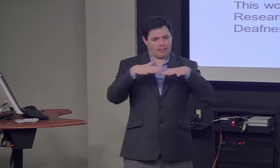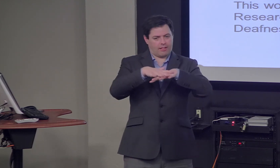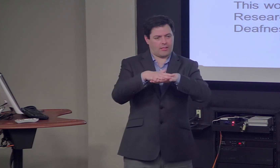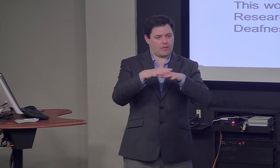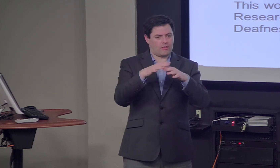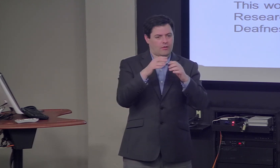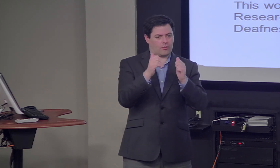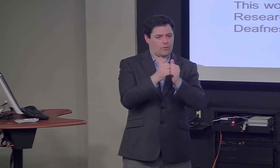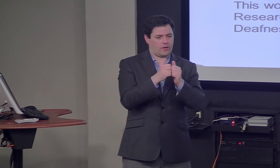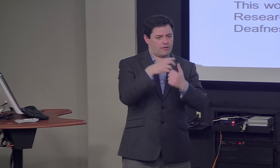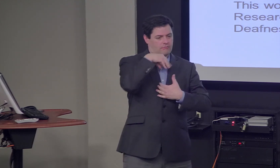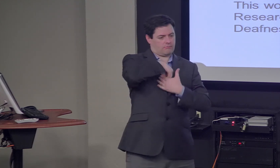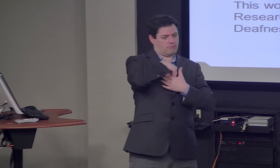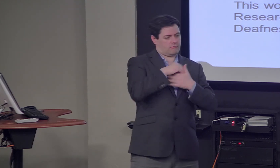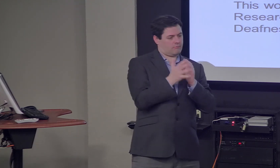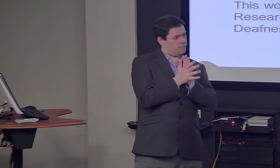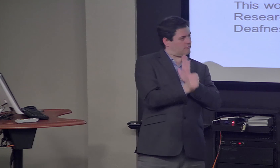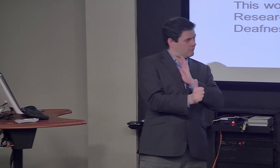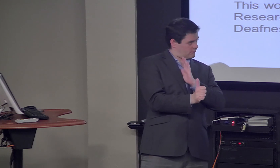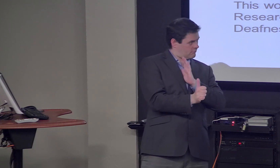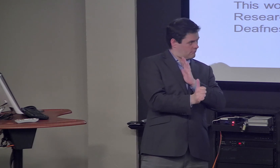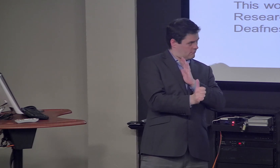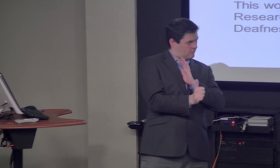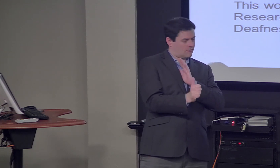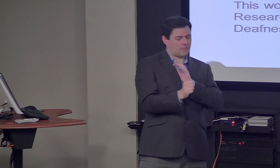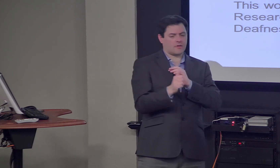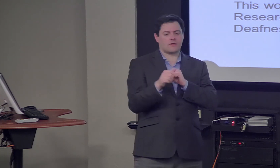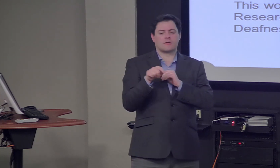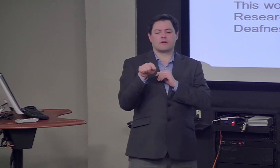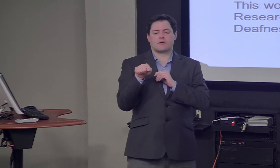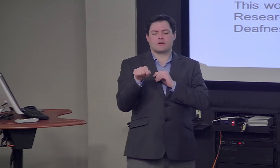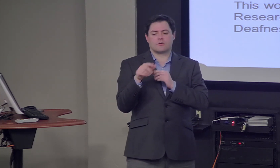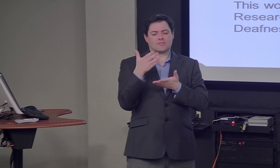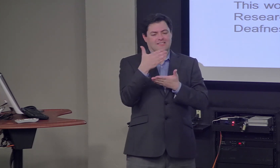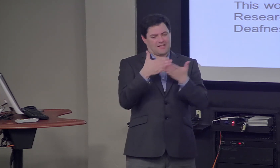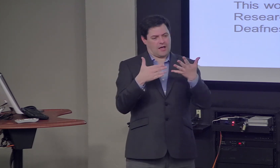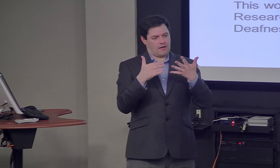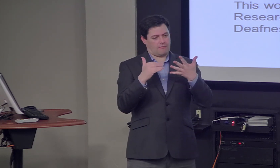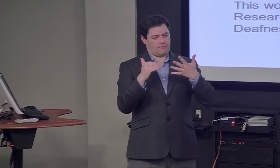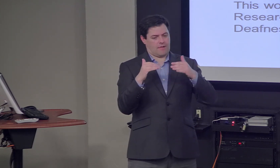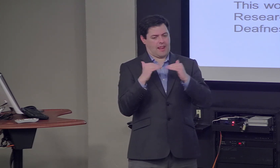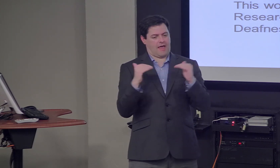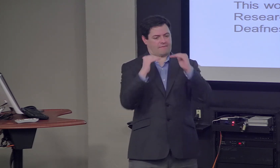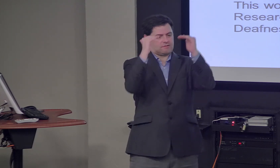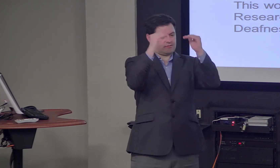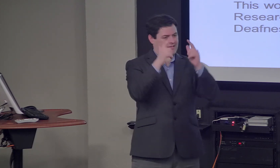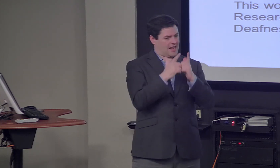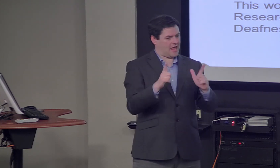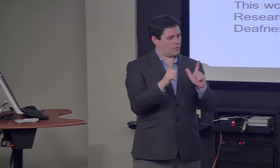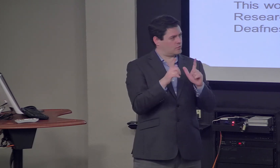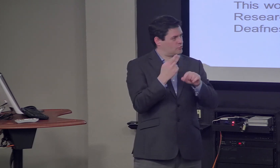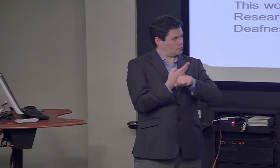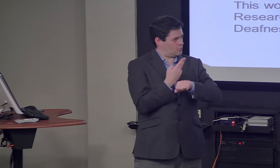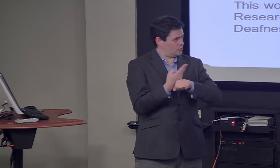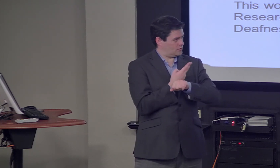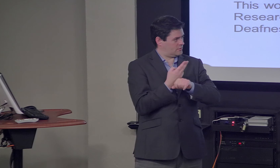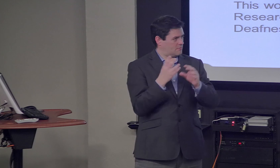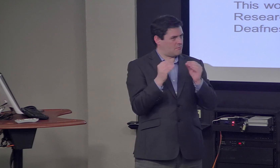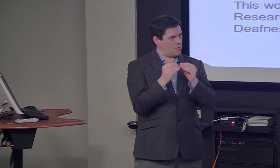Using, I think, a language also comes into play with a person's skills. We understand there are